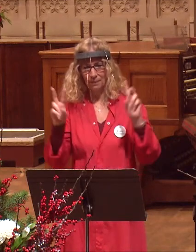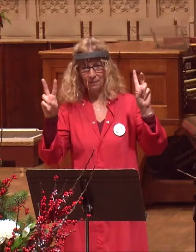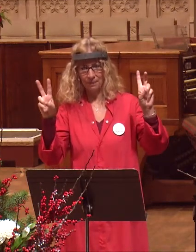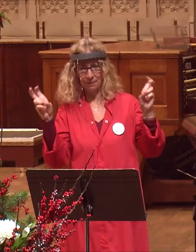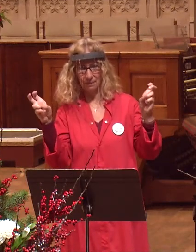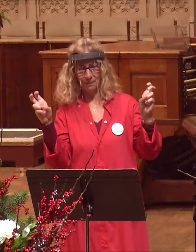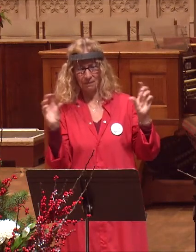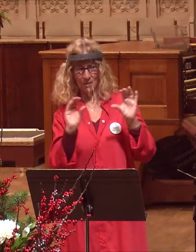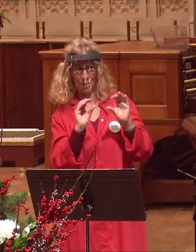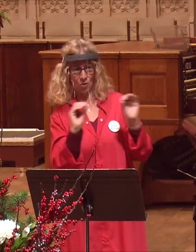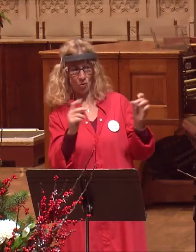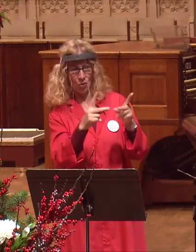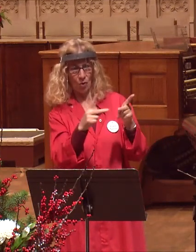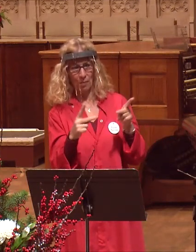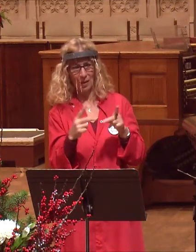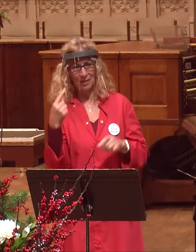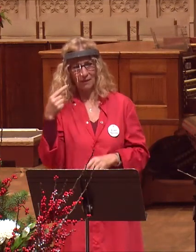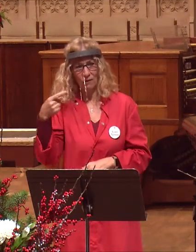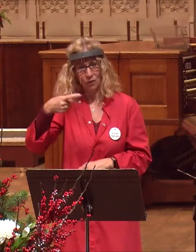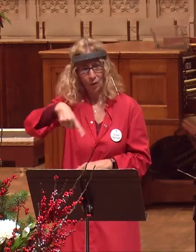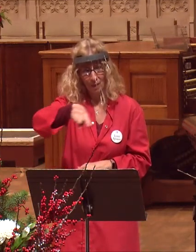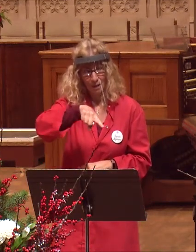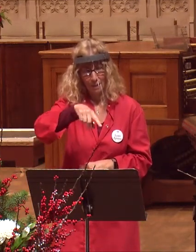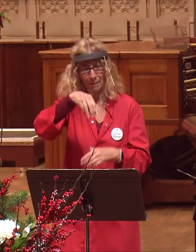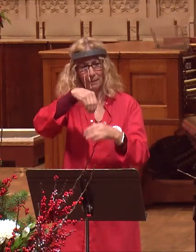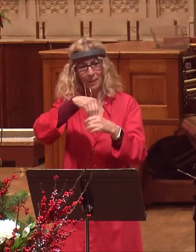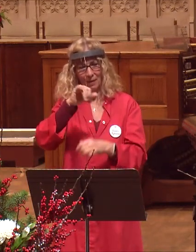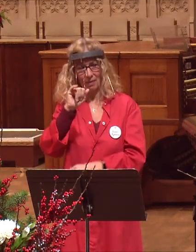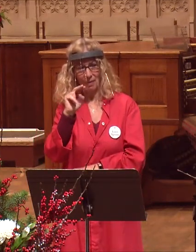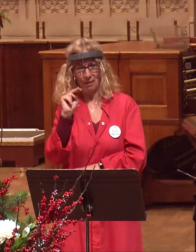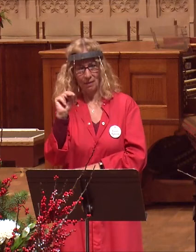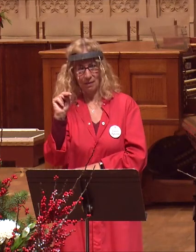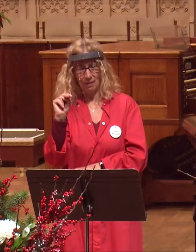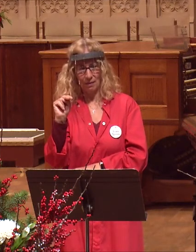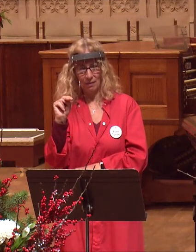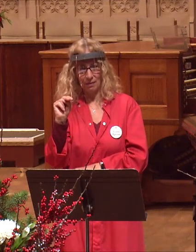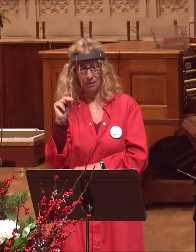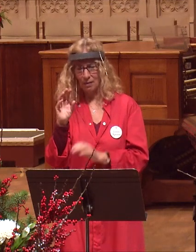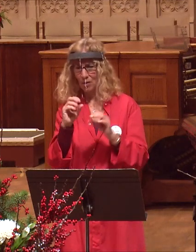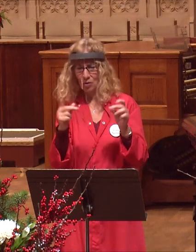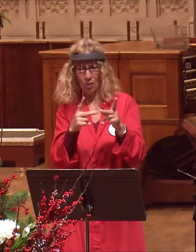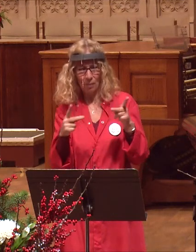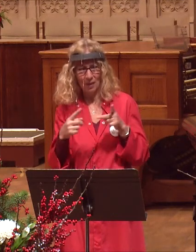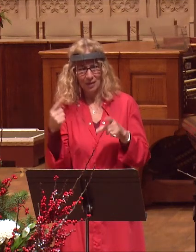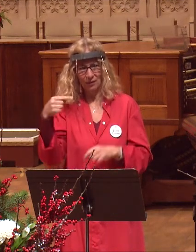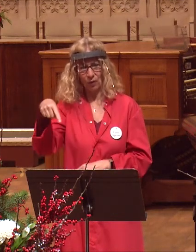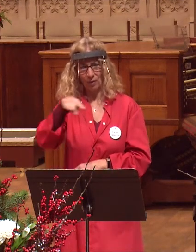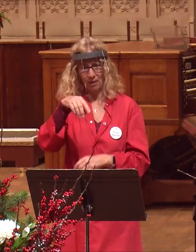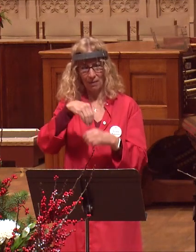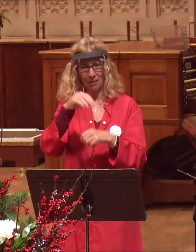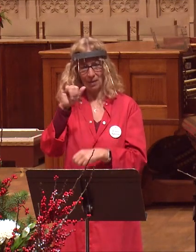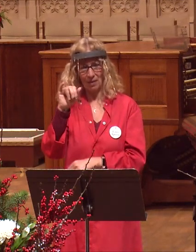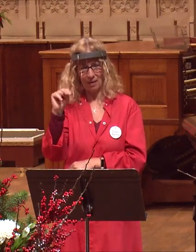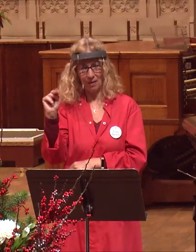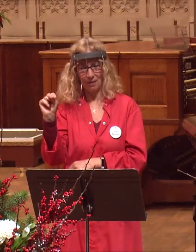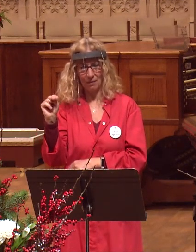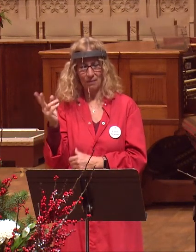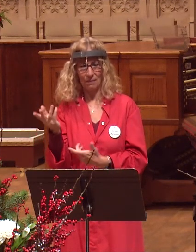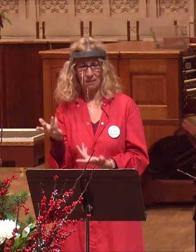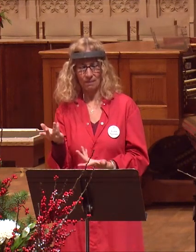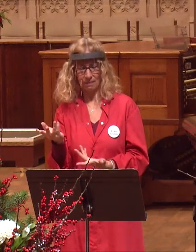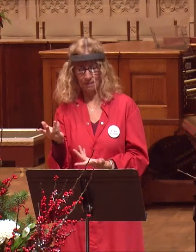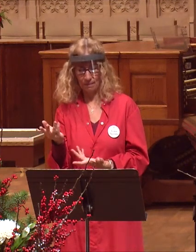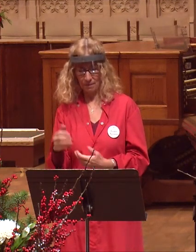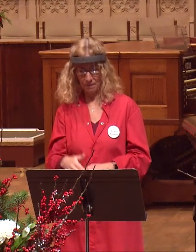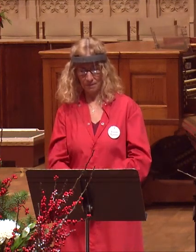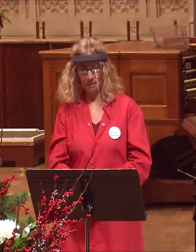No place for them in the inn. No place for them in the inn.